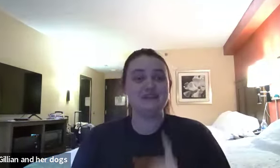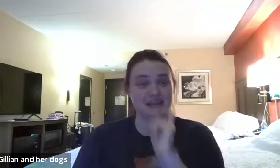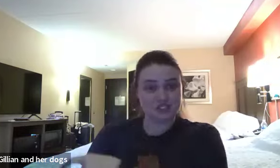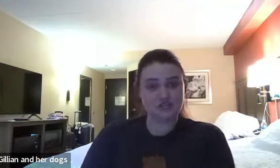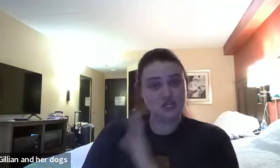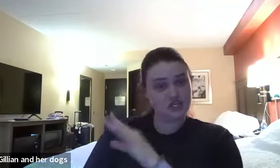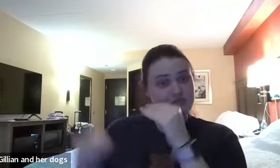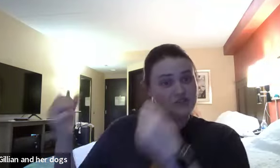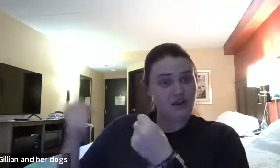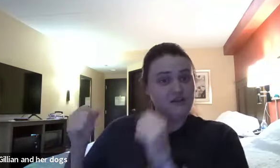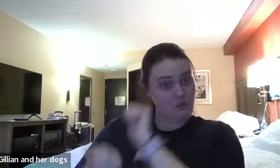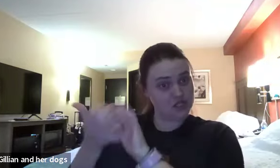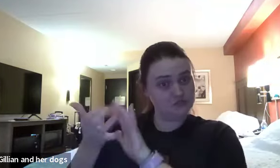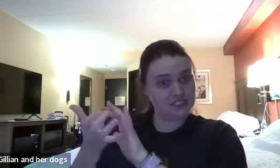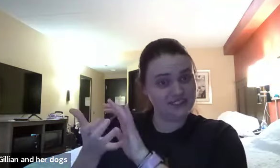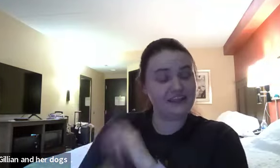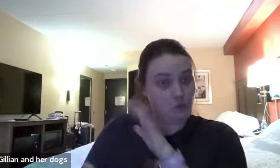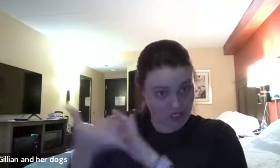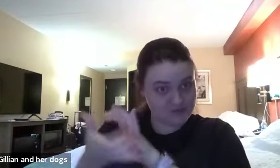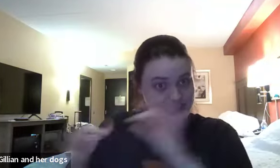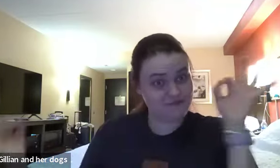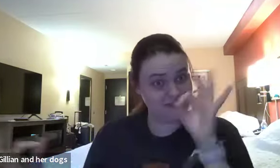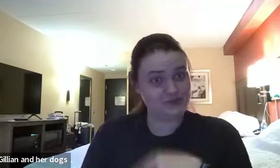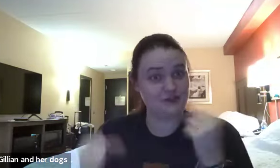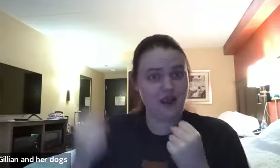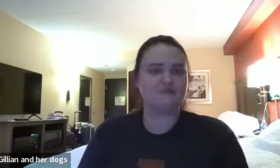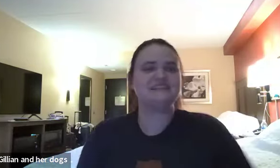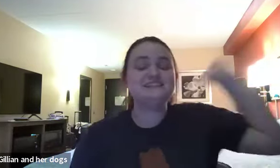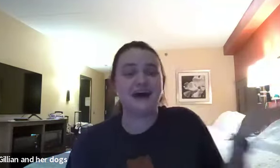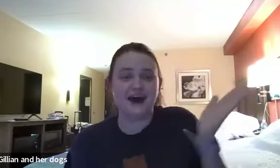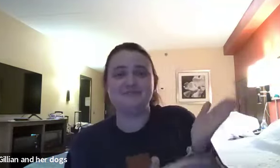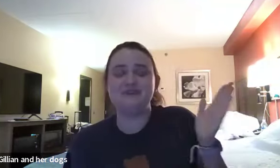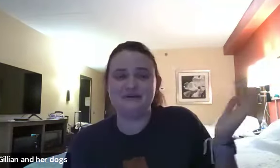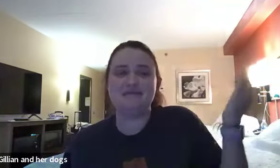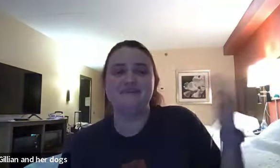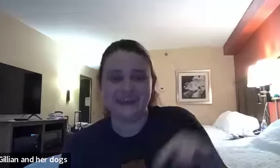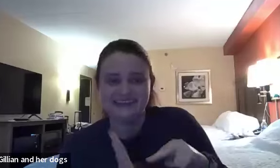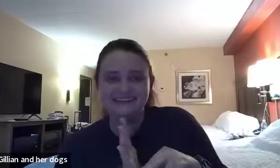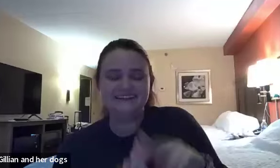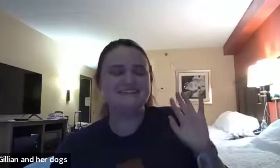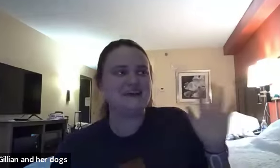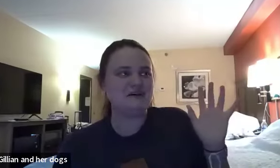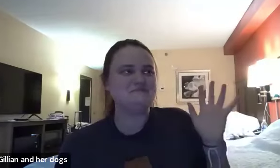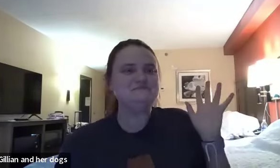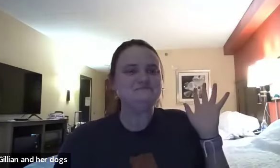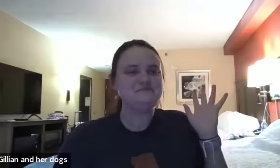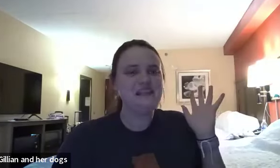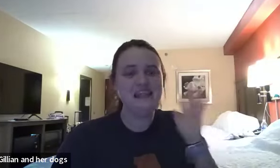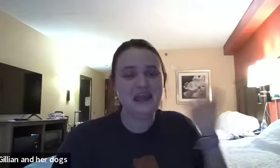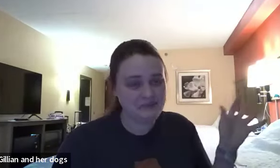asked me, she goes, "You gonna put your car in the washing machine? Like the washing machine fits with your car." And I was like, "Stop, you know what I meant." So it happens